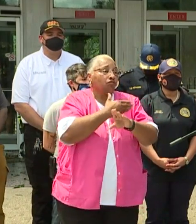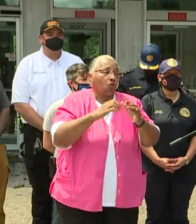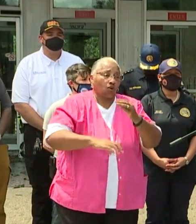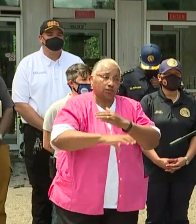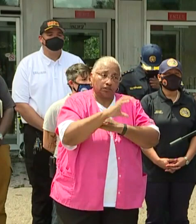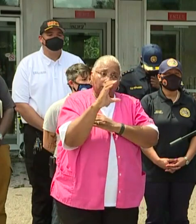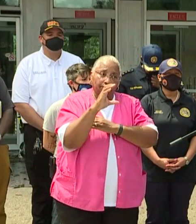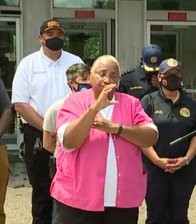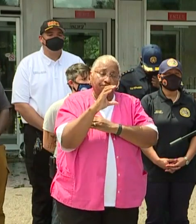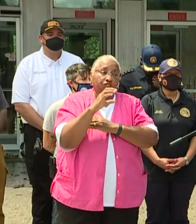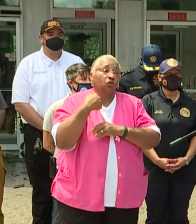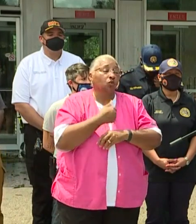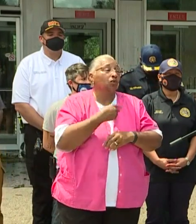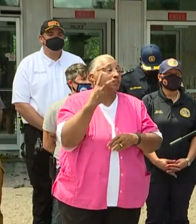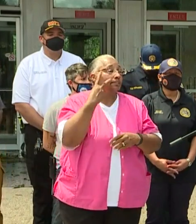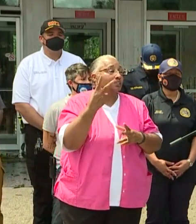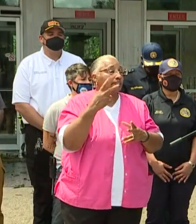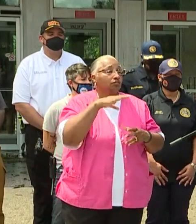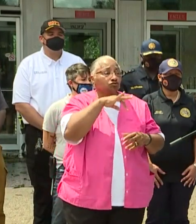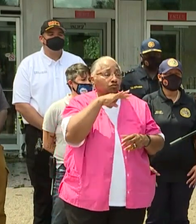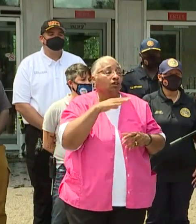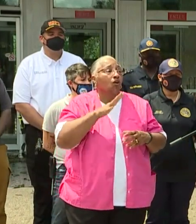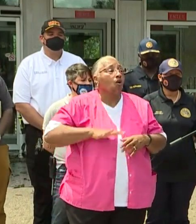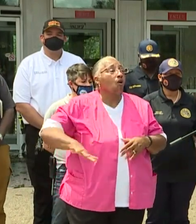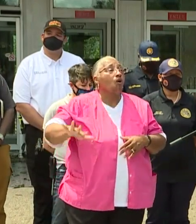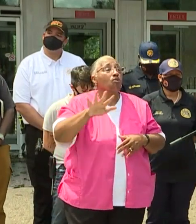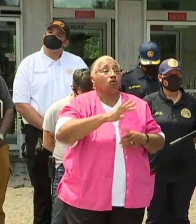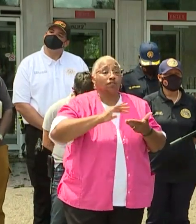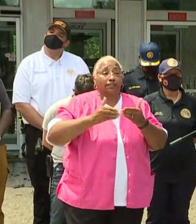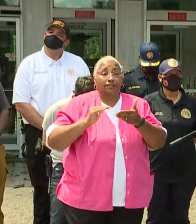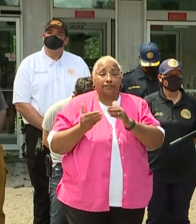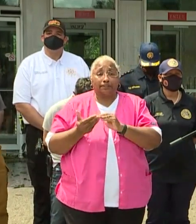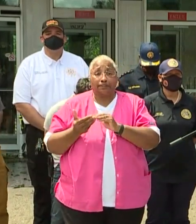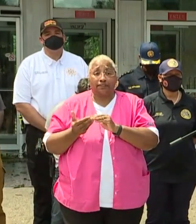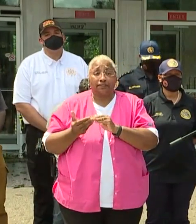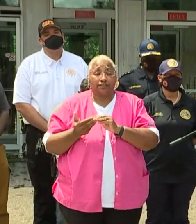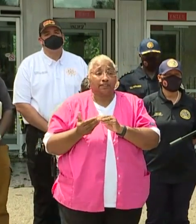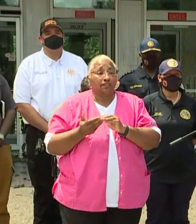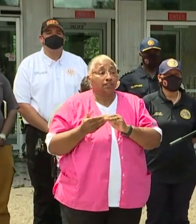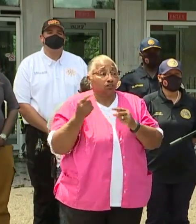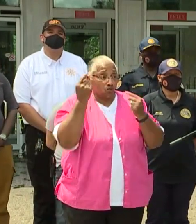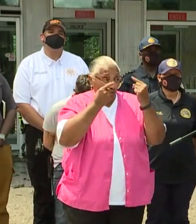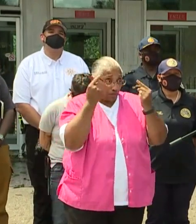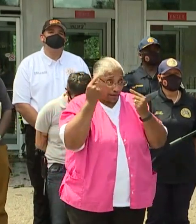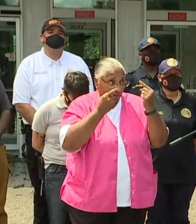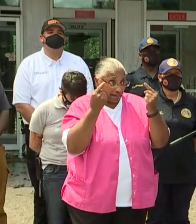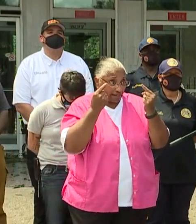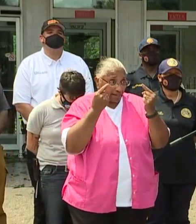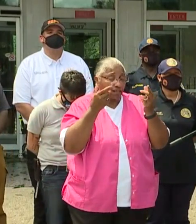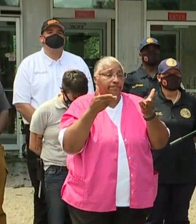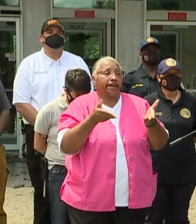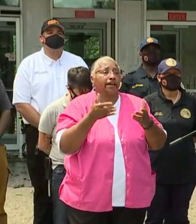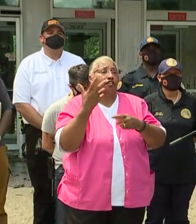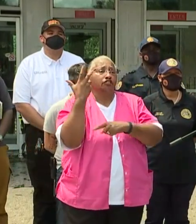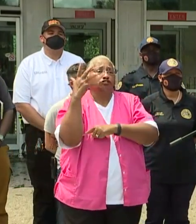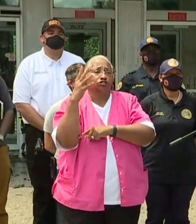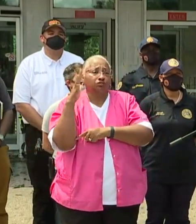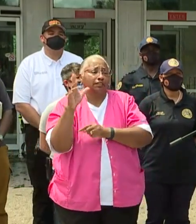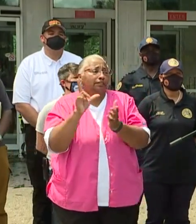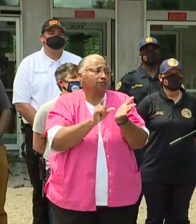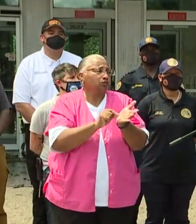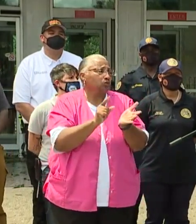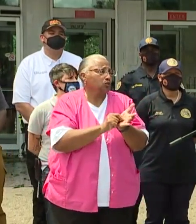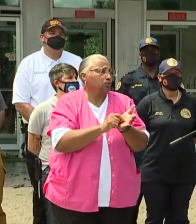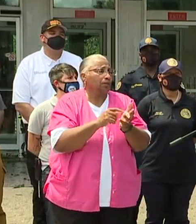we're seeing is debris all over the city, debris everywhere. If you imagine debris, it's there. Trees, newspaper